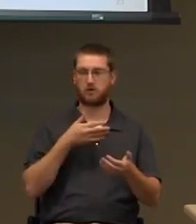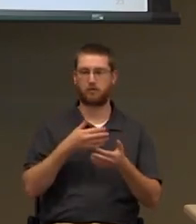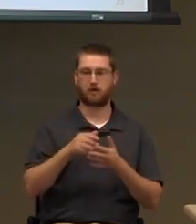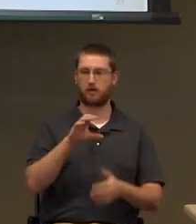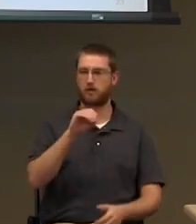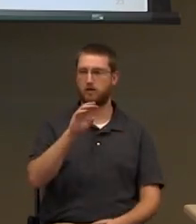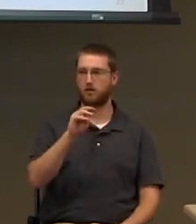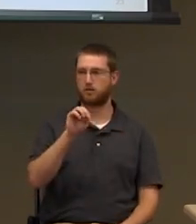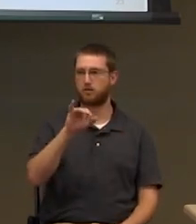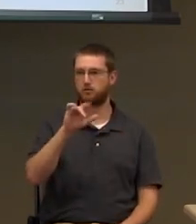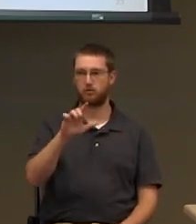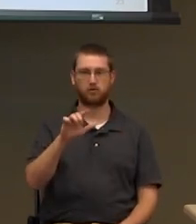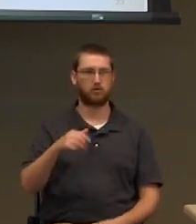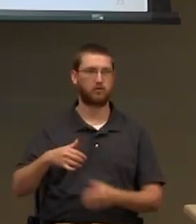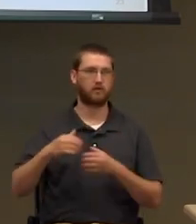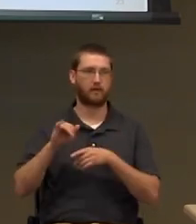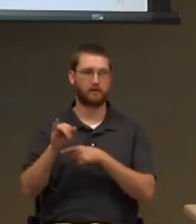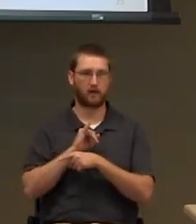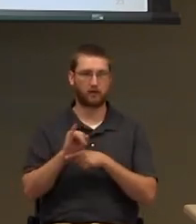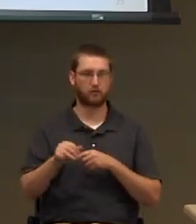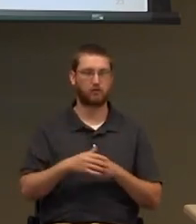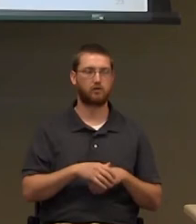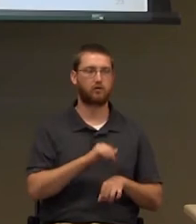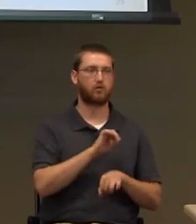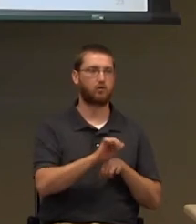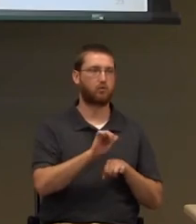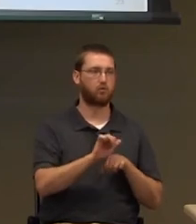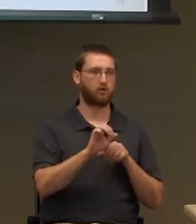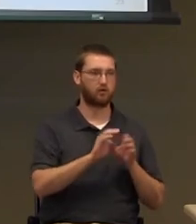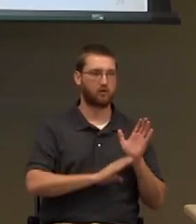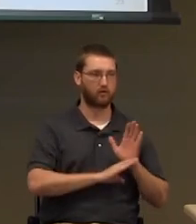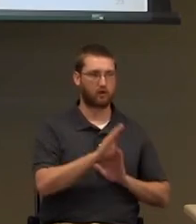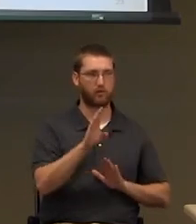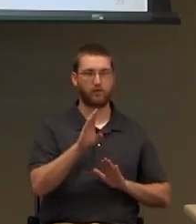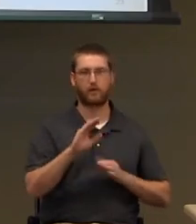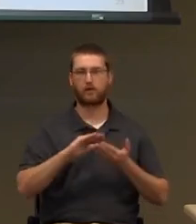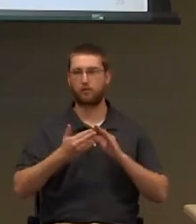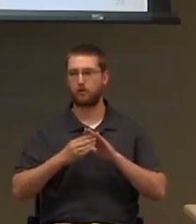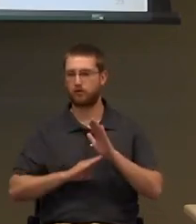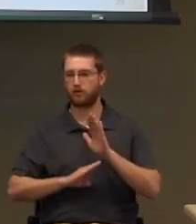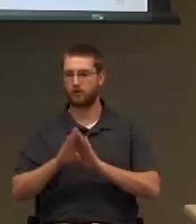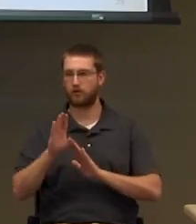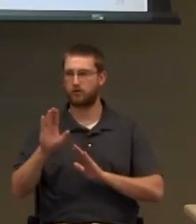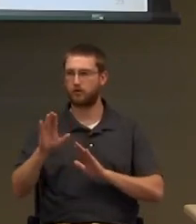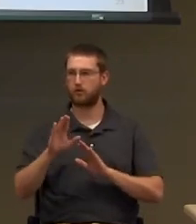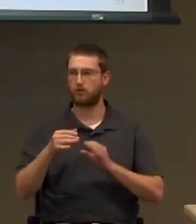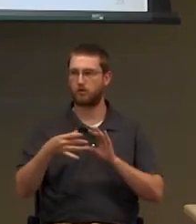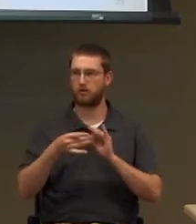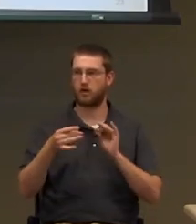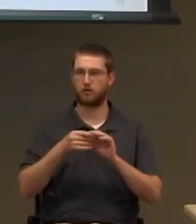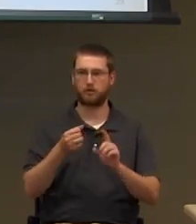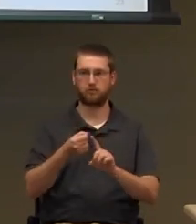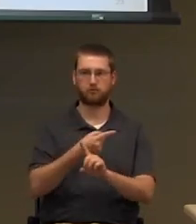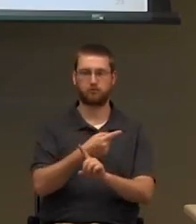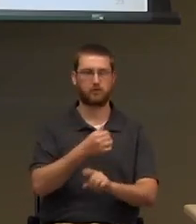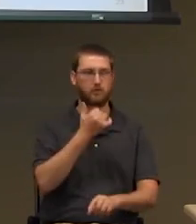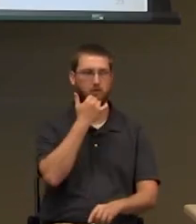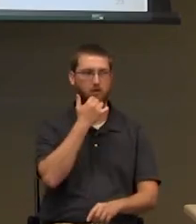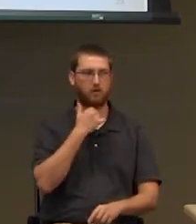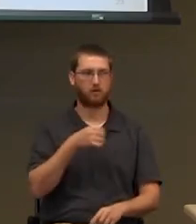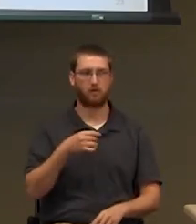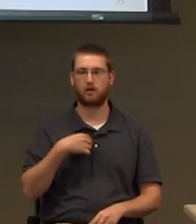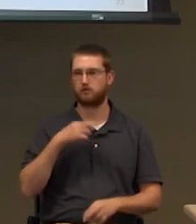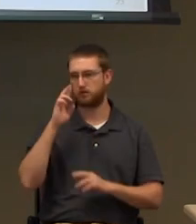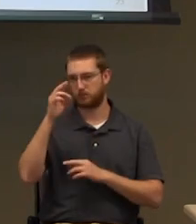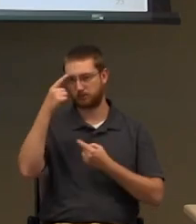industrial, workforce development, community development, your comments were out of place. I felt like it is, and I respectfully